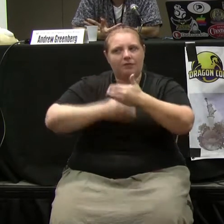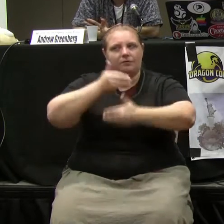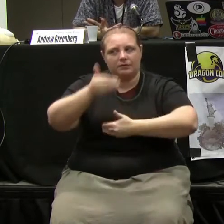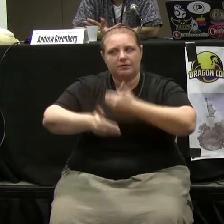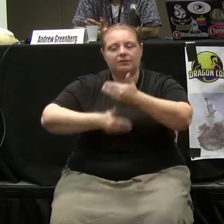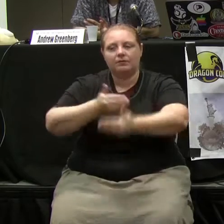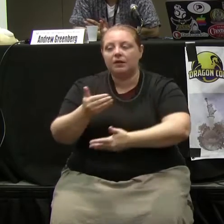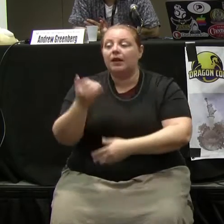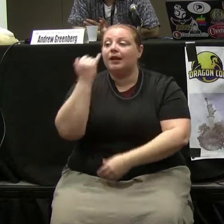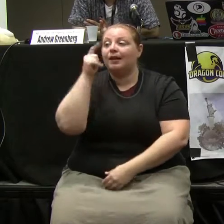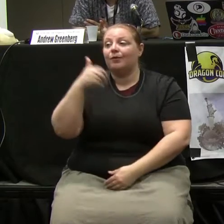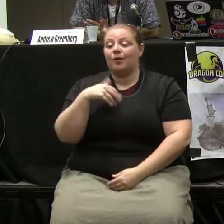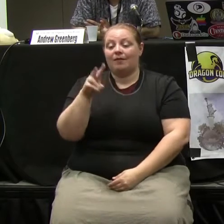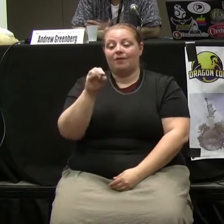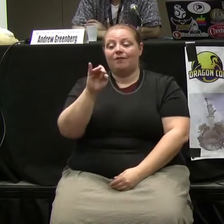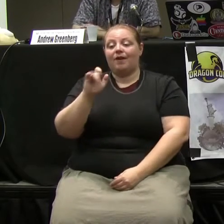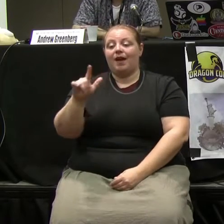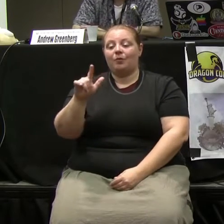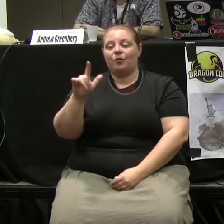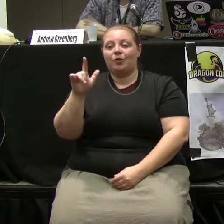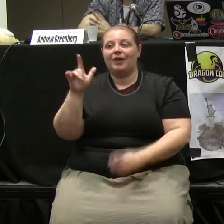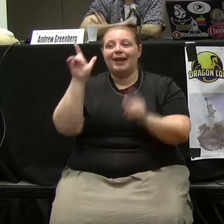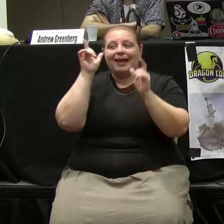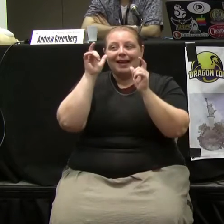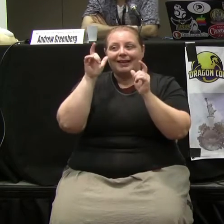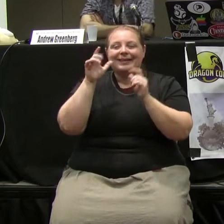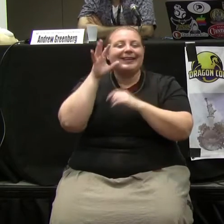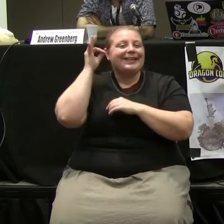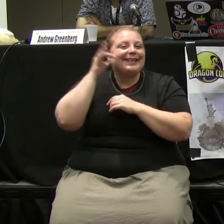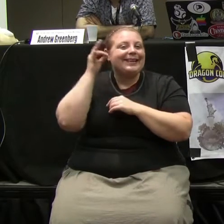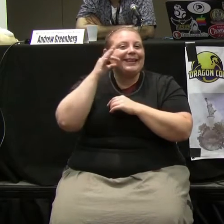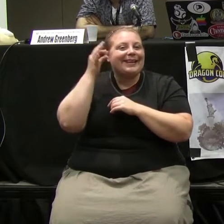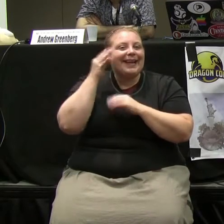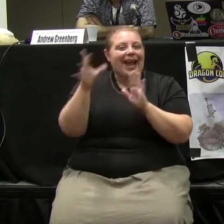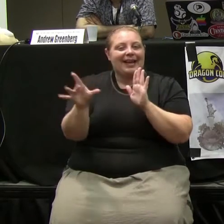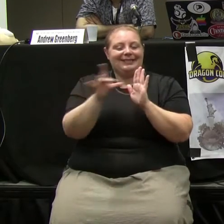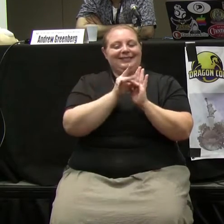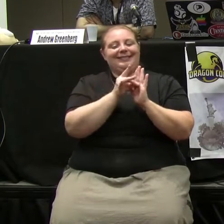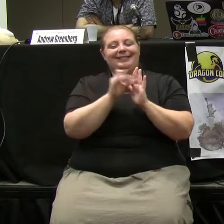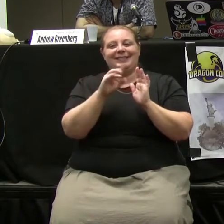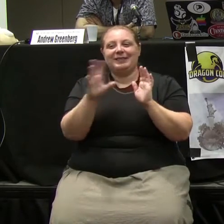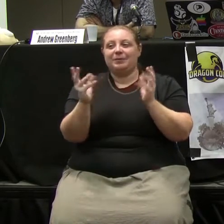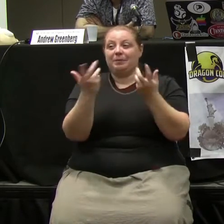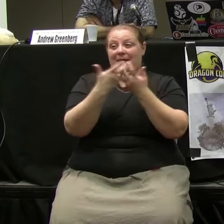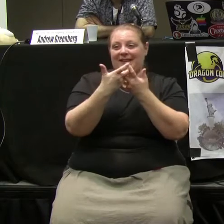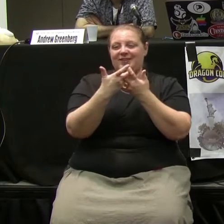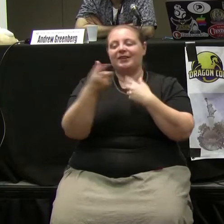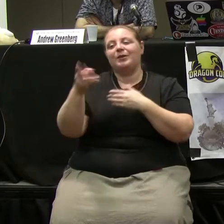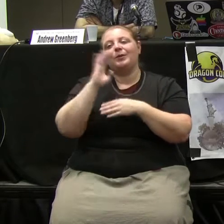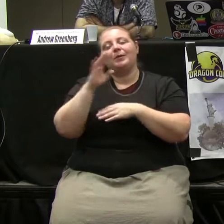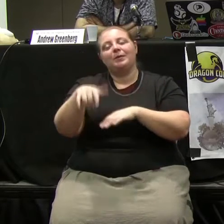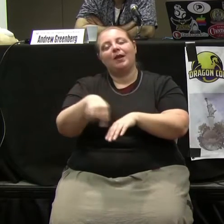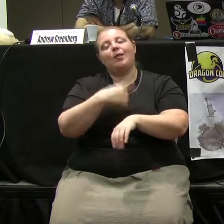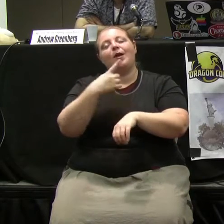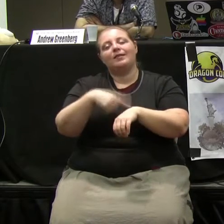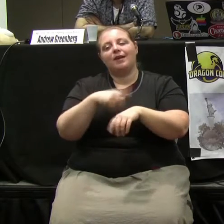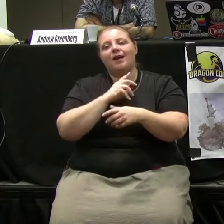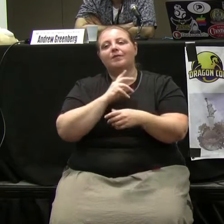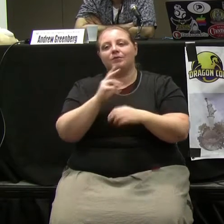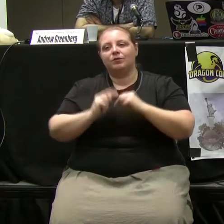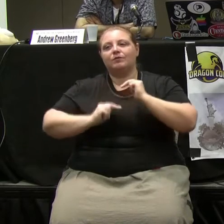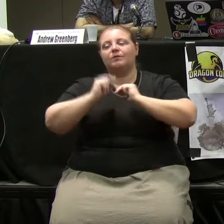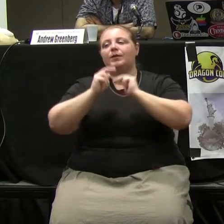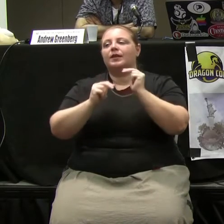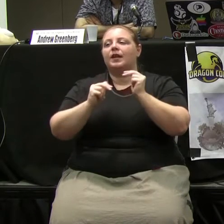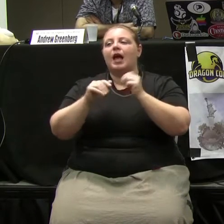Unless you get some sort of viral sensation kitty cat photo to go gif to go with it, you're kind of going to be taking a long time to build it up. How